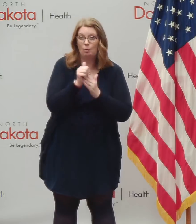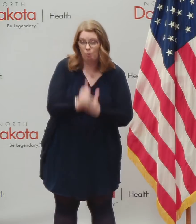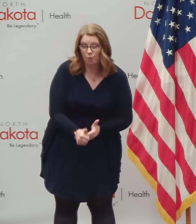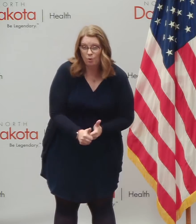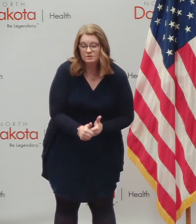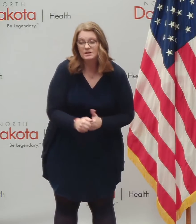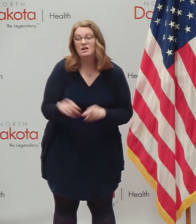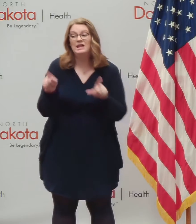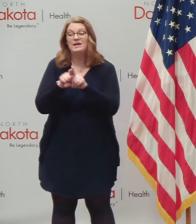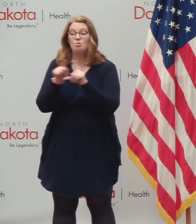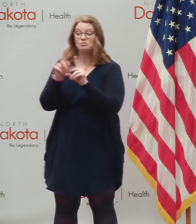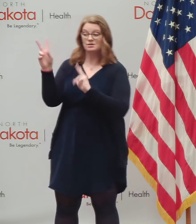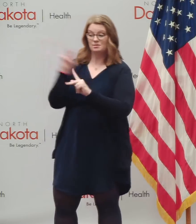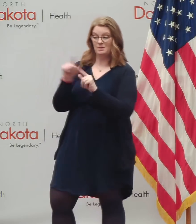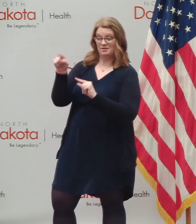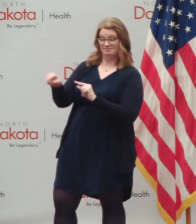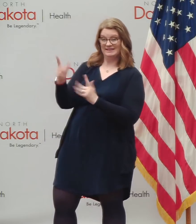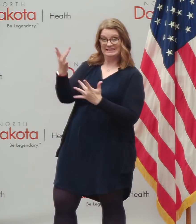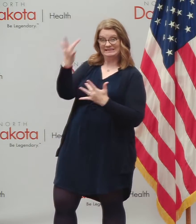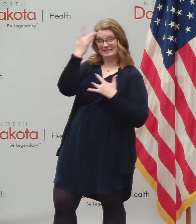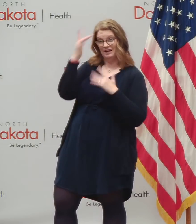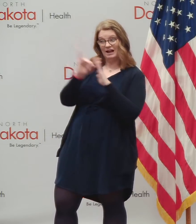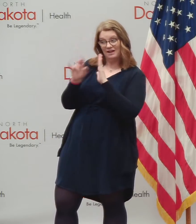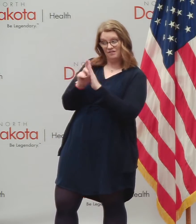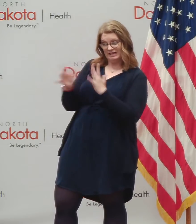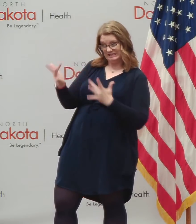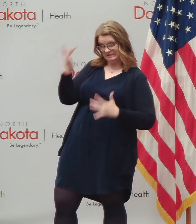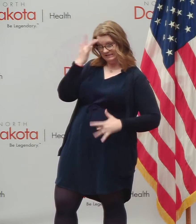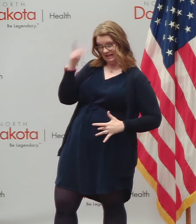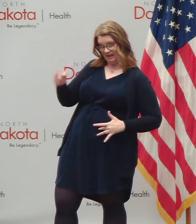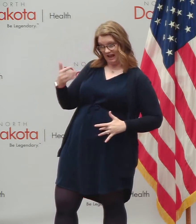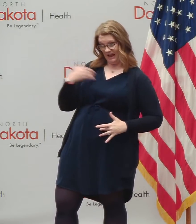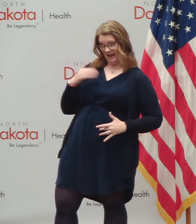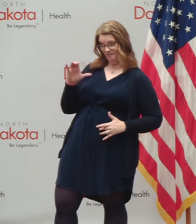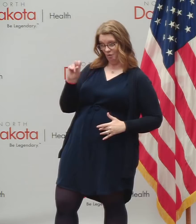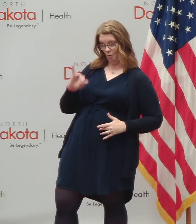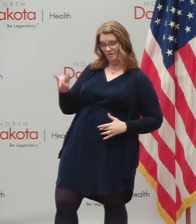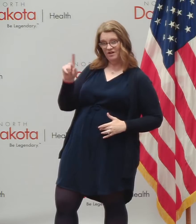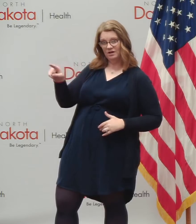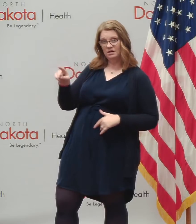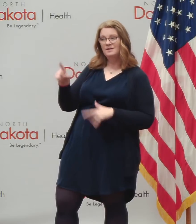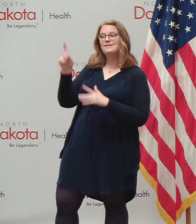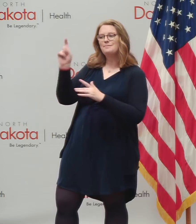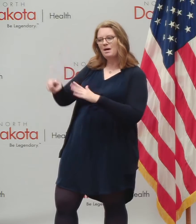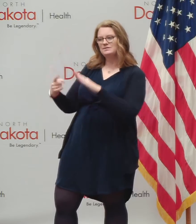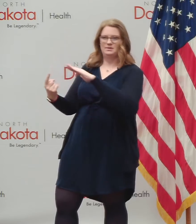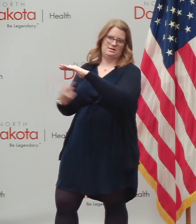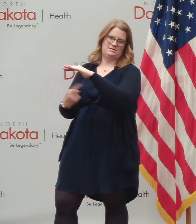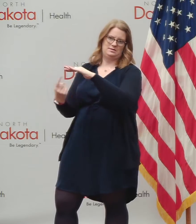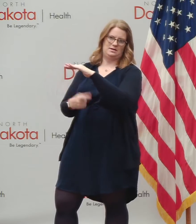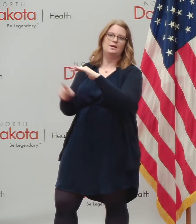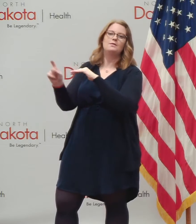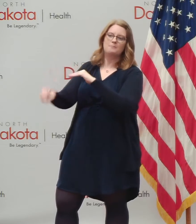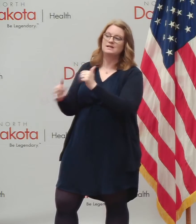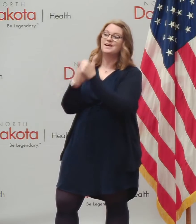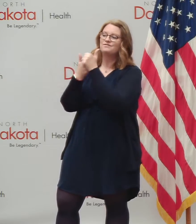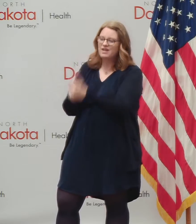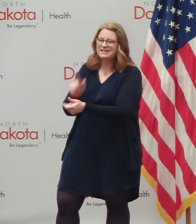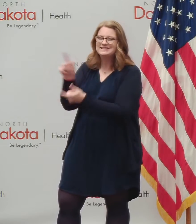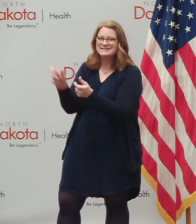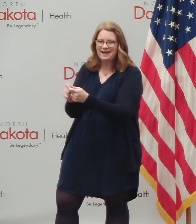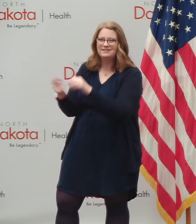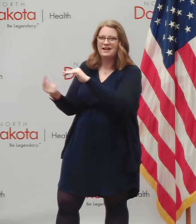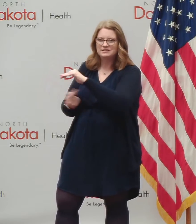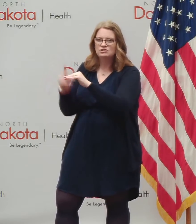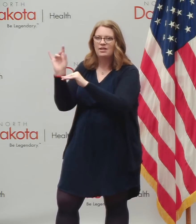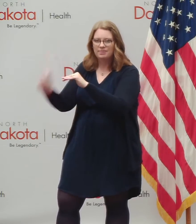sure that they're isolating. And I'll be more confident when we've got our even more strategic testing